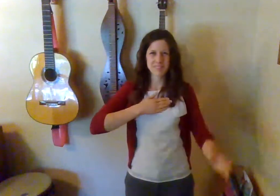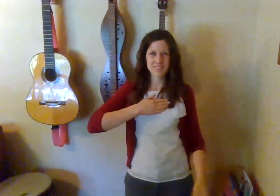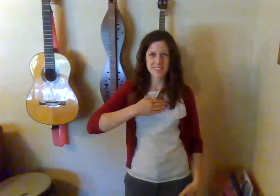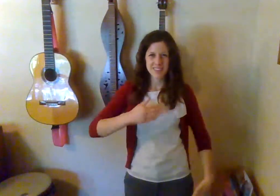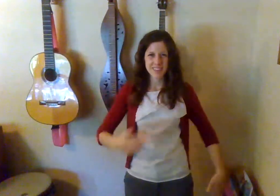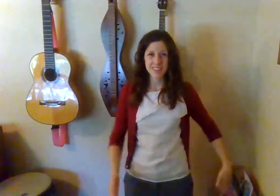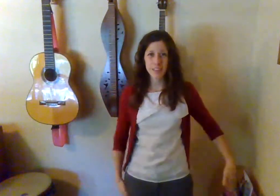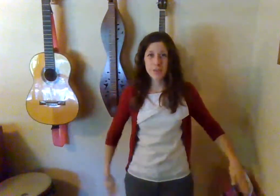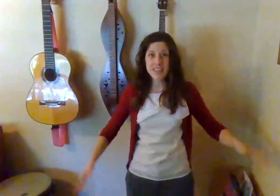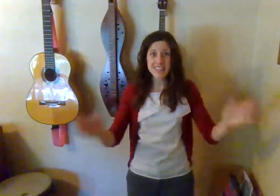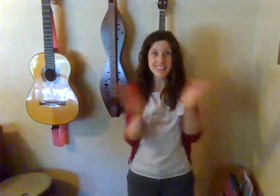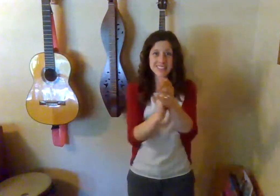Three.